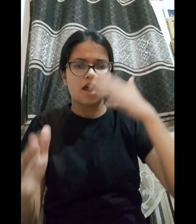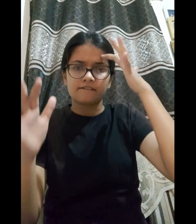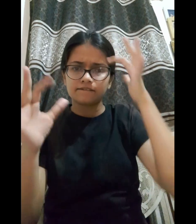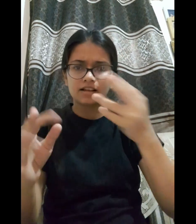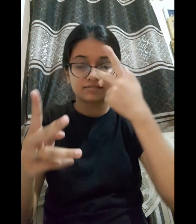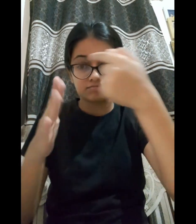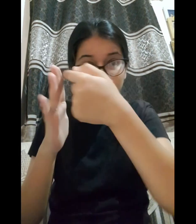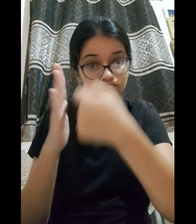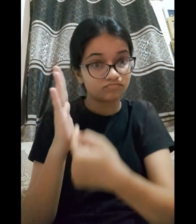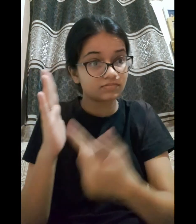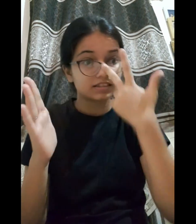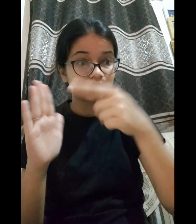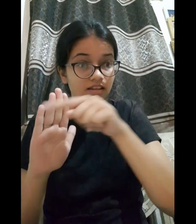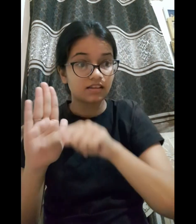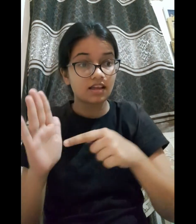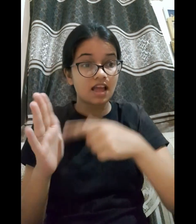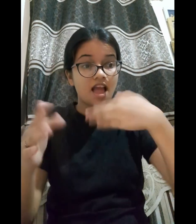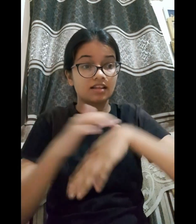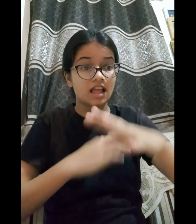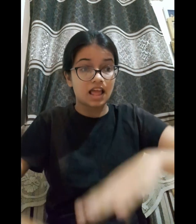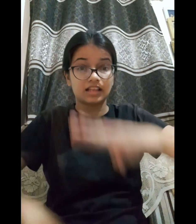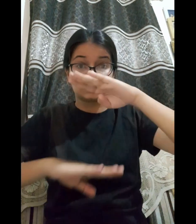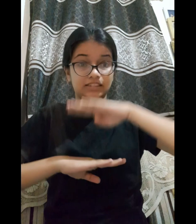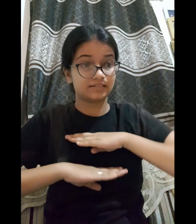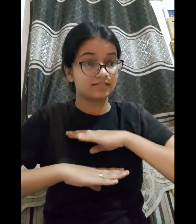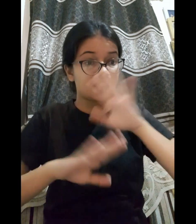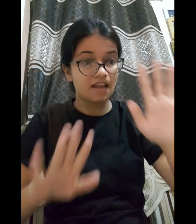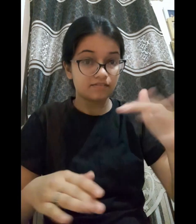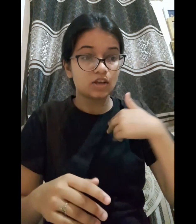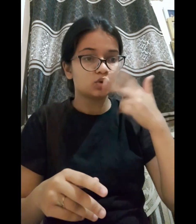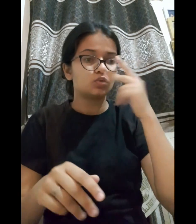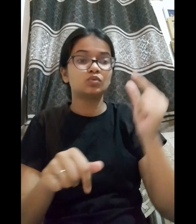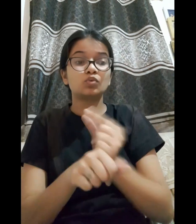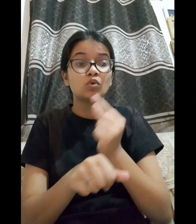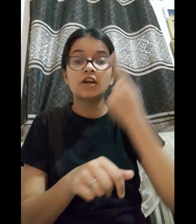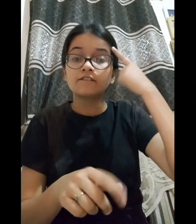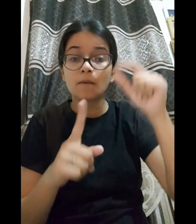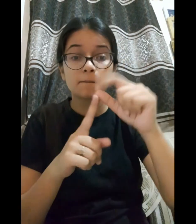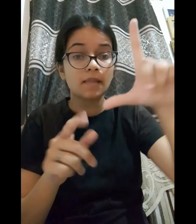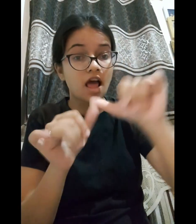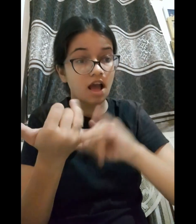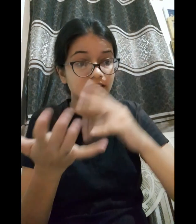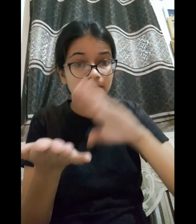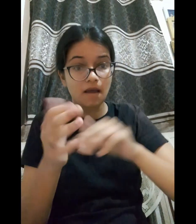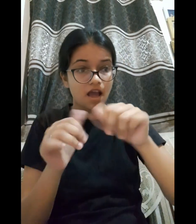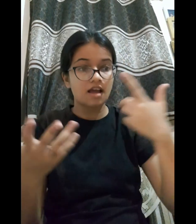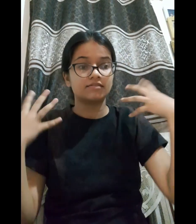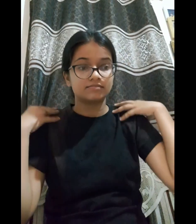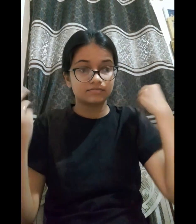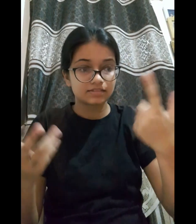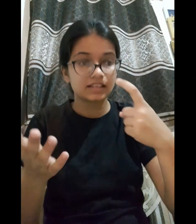that are there, they very clearly say there is insufficient evidence for the use of plasma therapy,